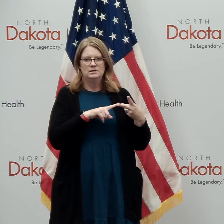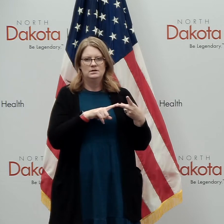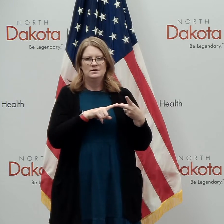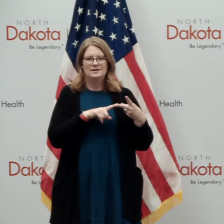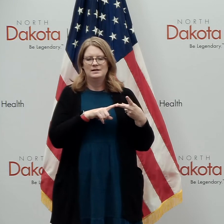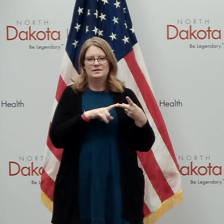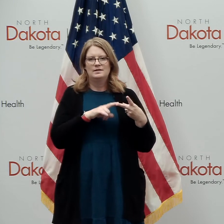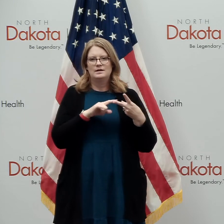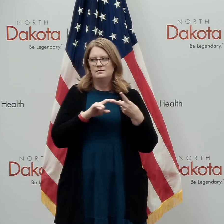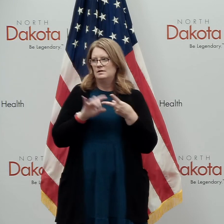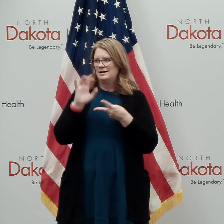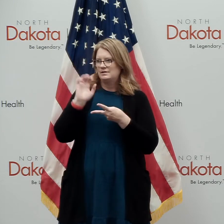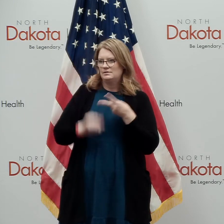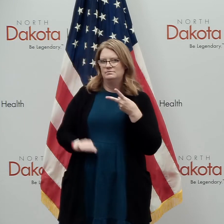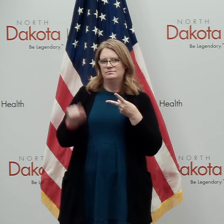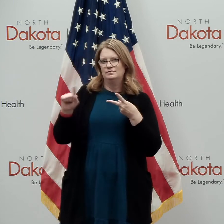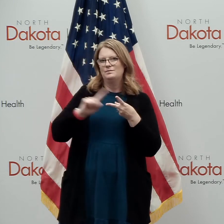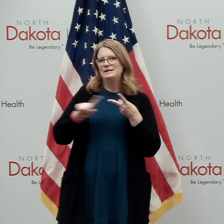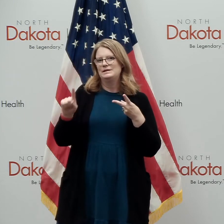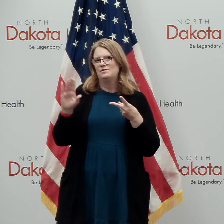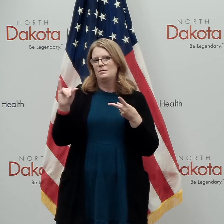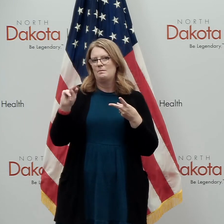withdraw the money from a different bank account.